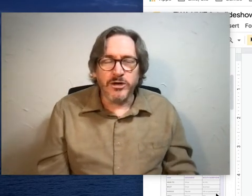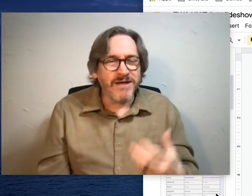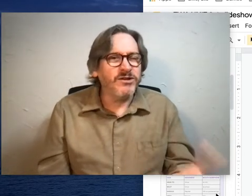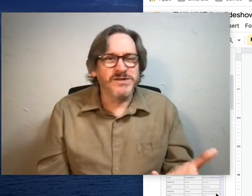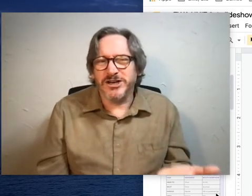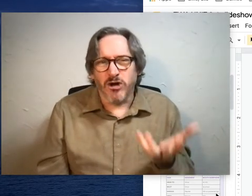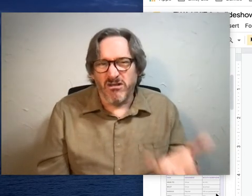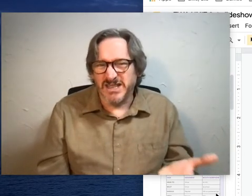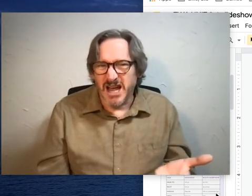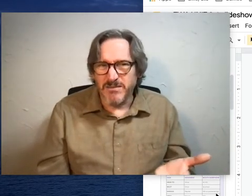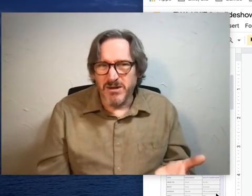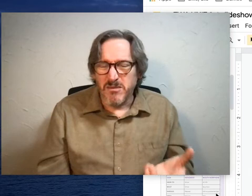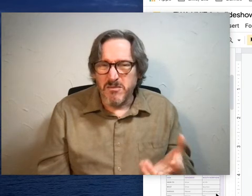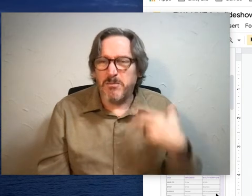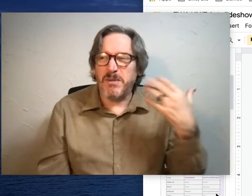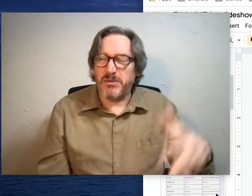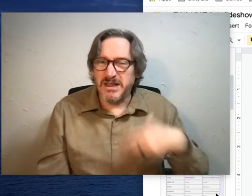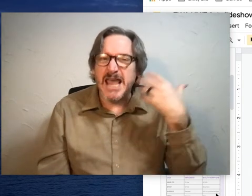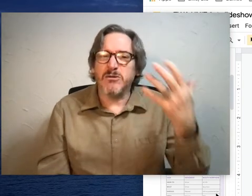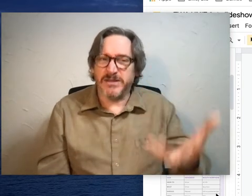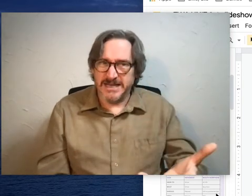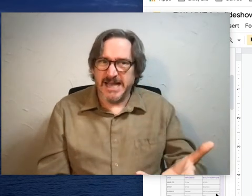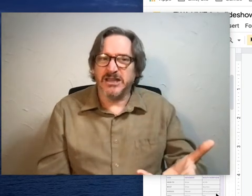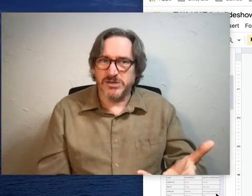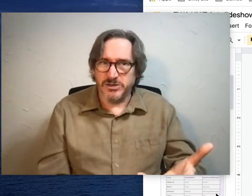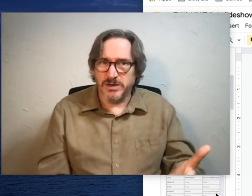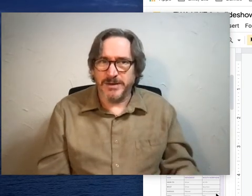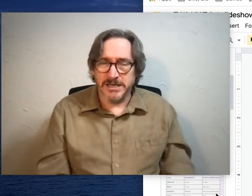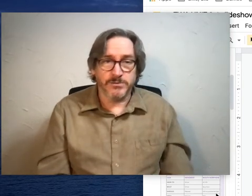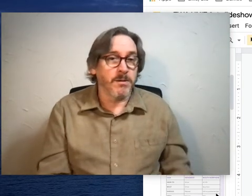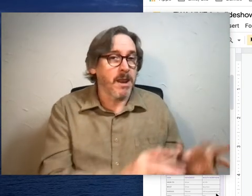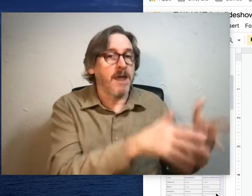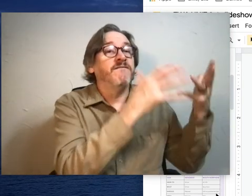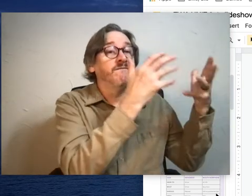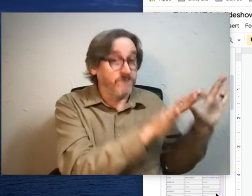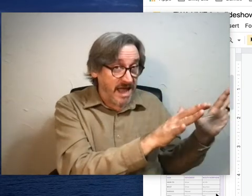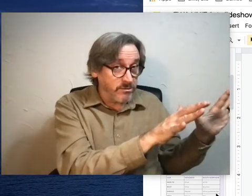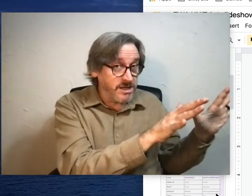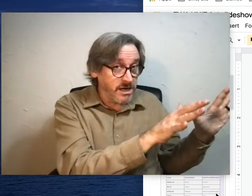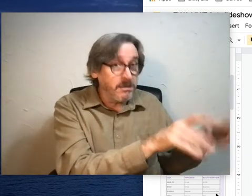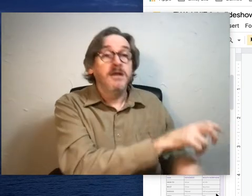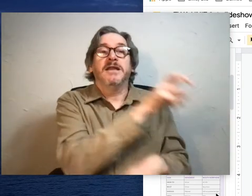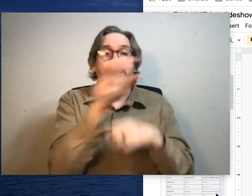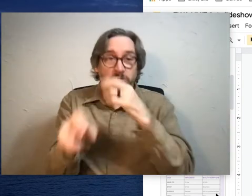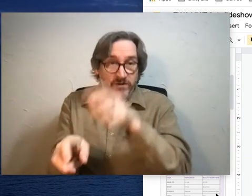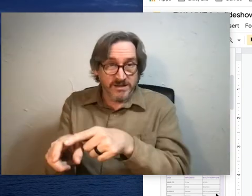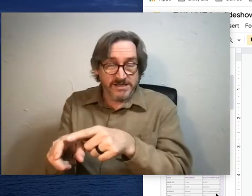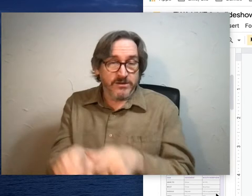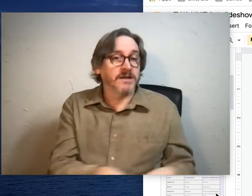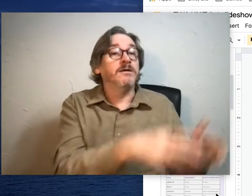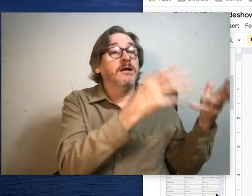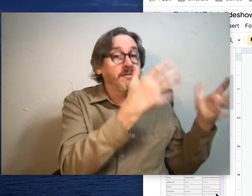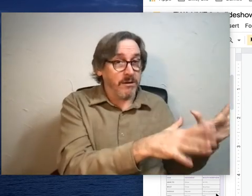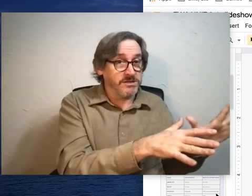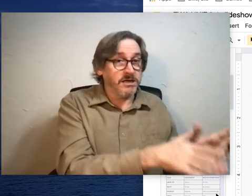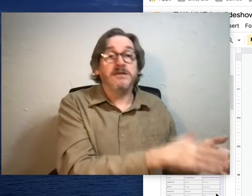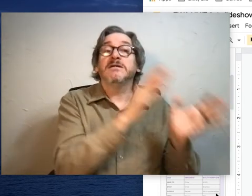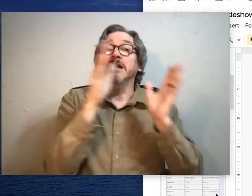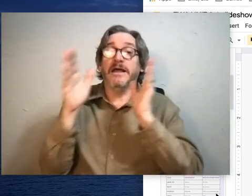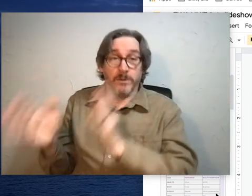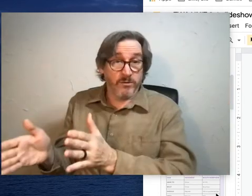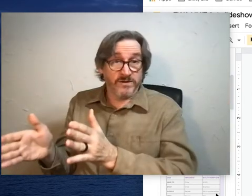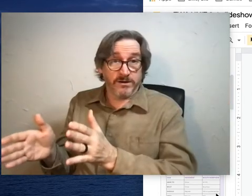You don't have to use finish all the time, but play with it to get used to it, because we remember that was done, and we move on to this other thing. That was